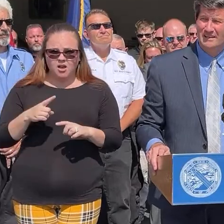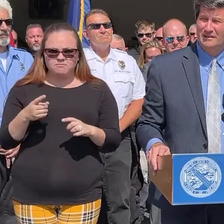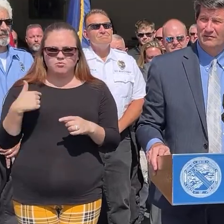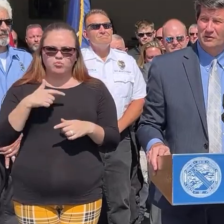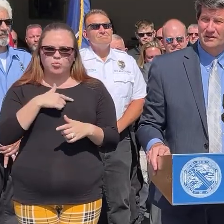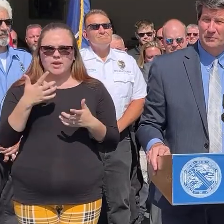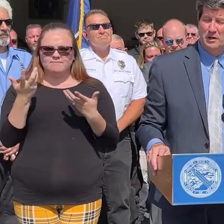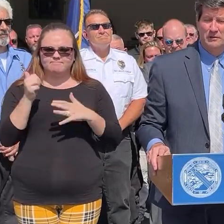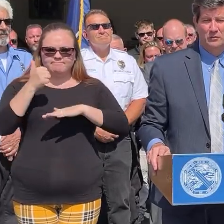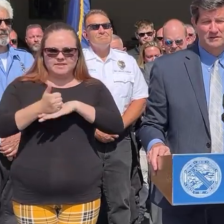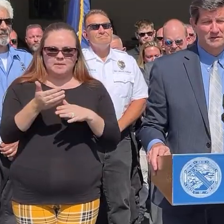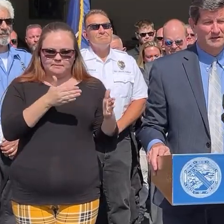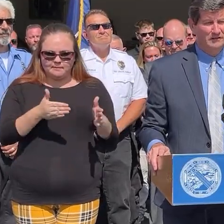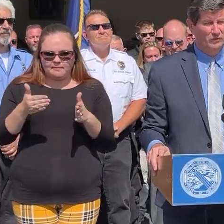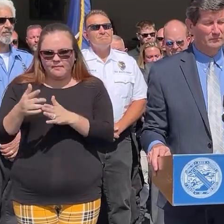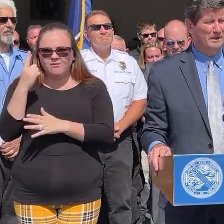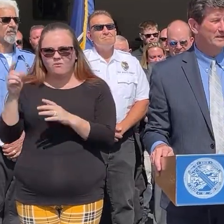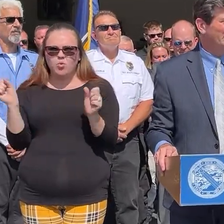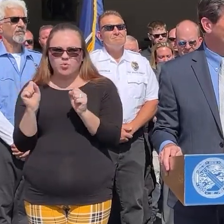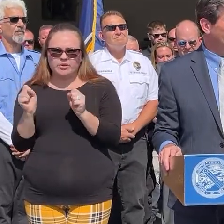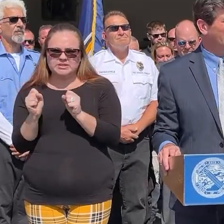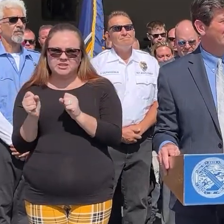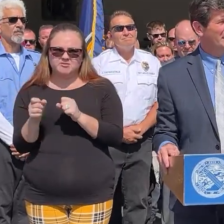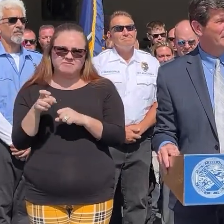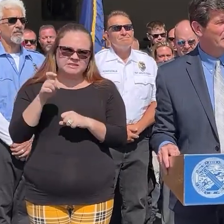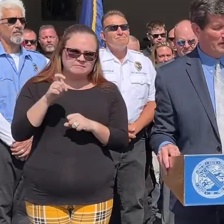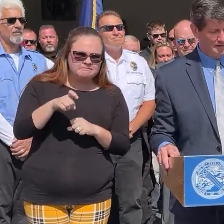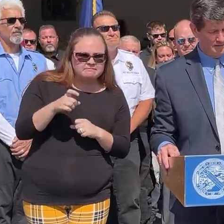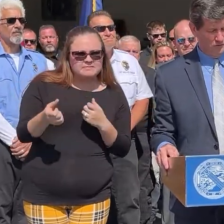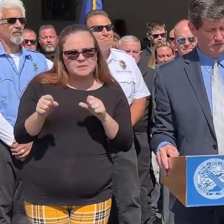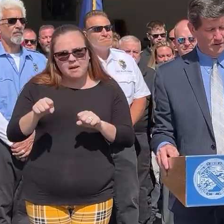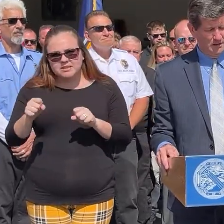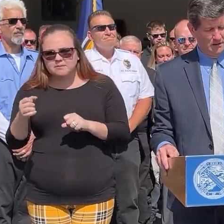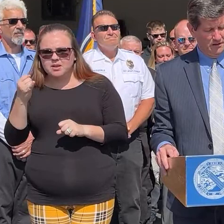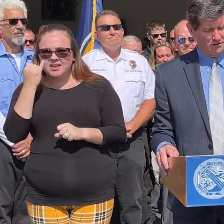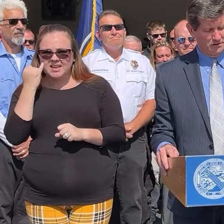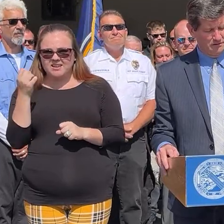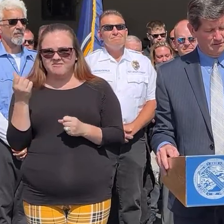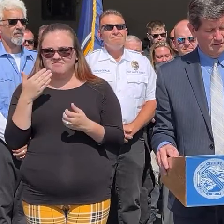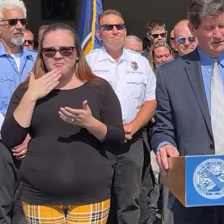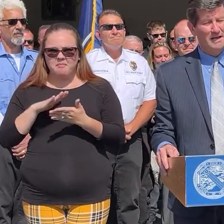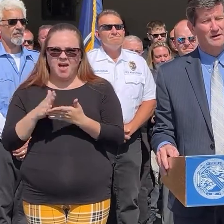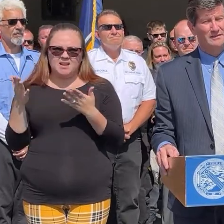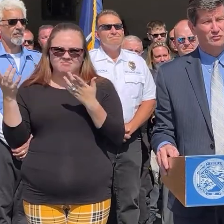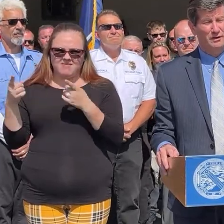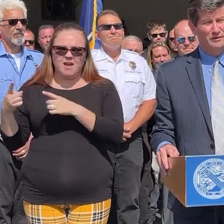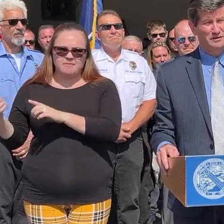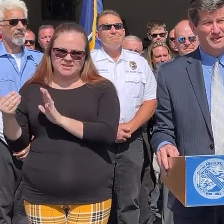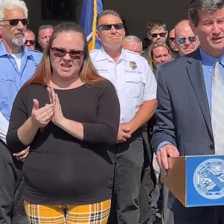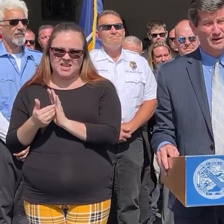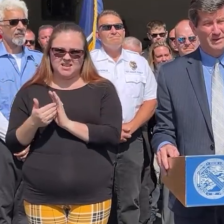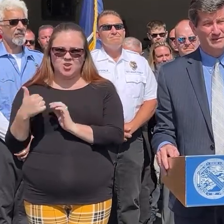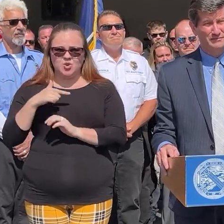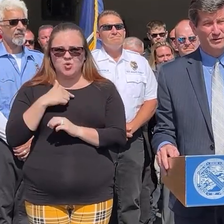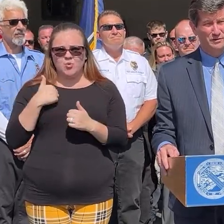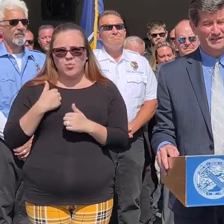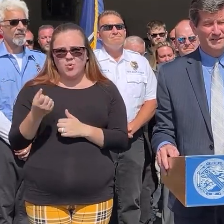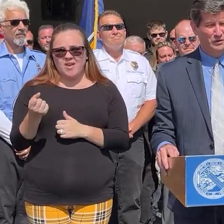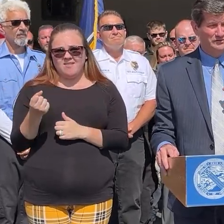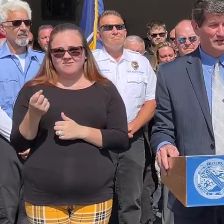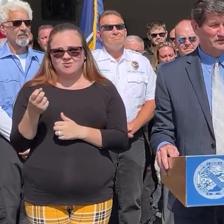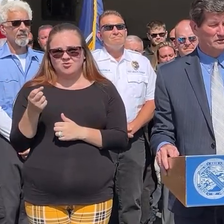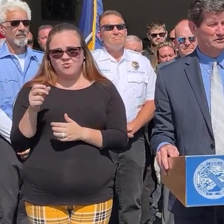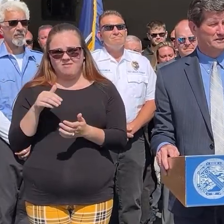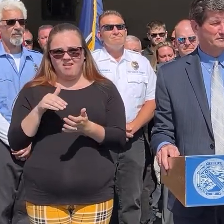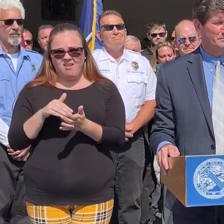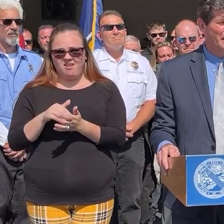pre-planning for the upcoming winter of what may be needed in case a very bad storm occurs. Erie County has 1,200 centerline miles of roads that it